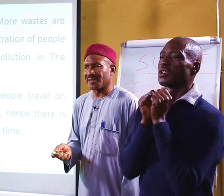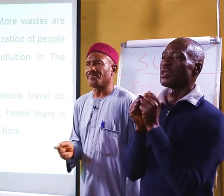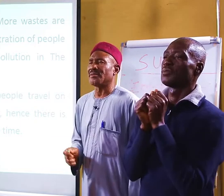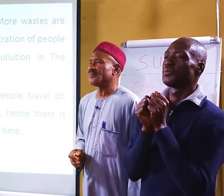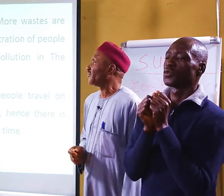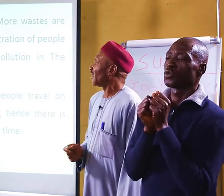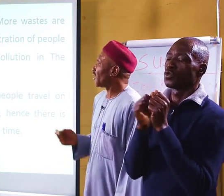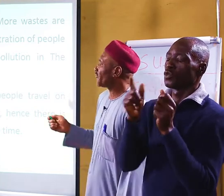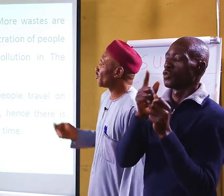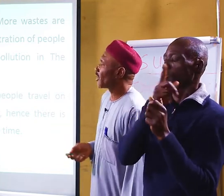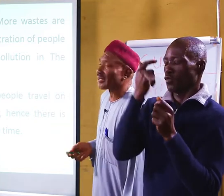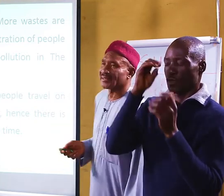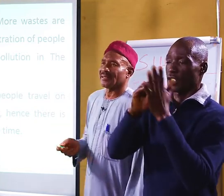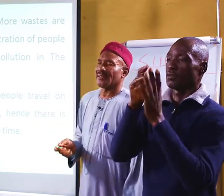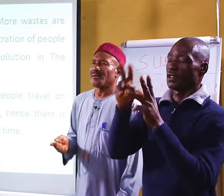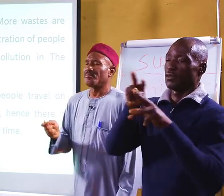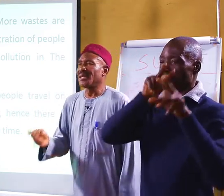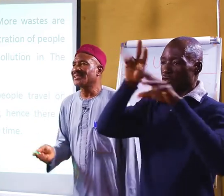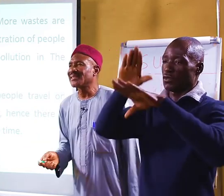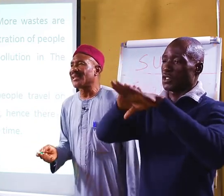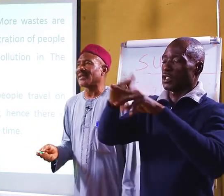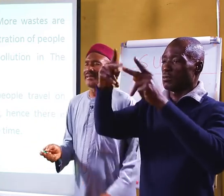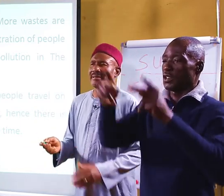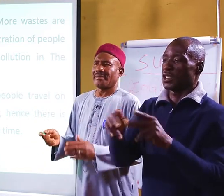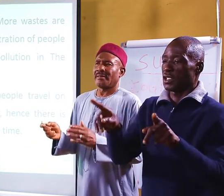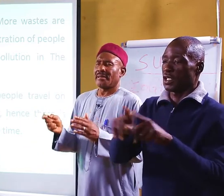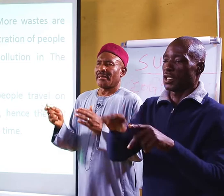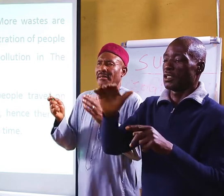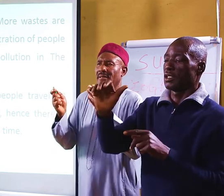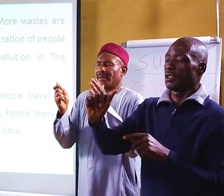For example, if you look at places like